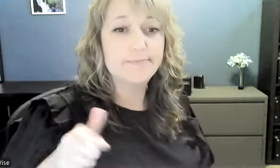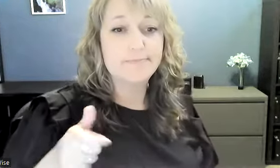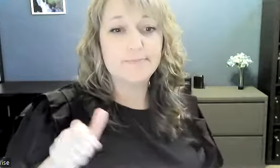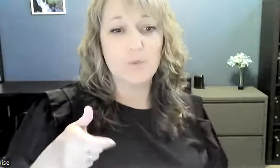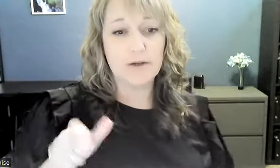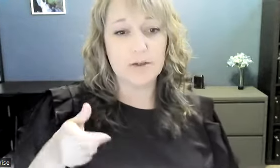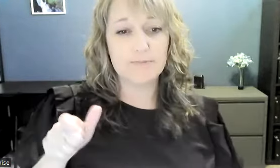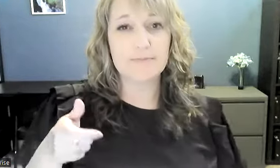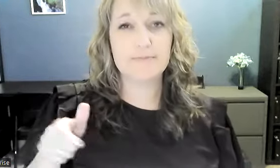water